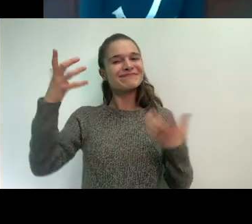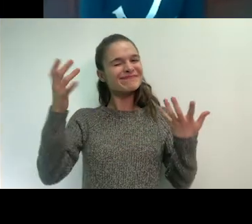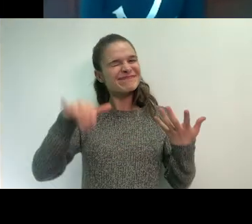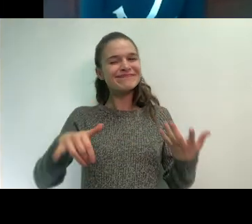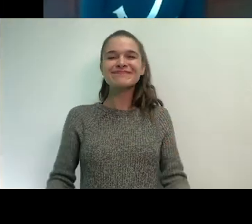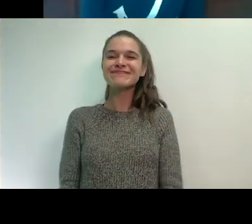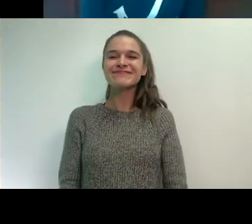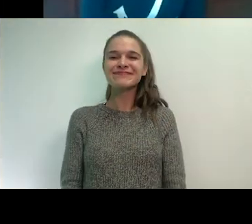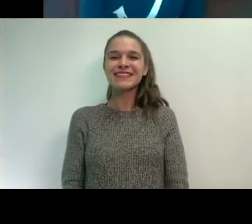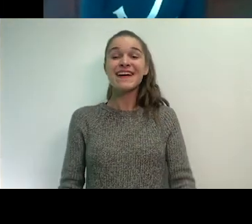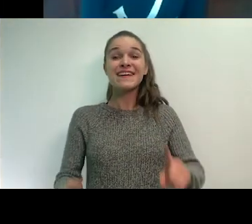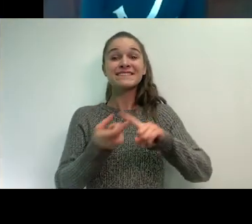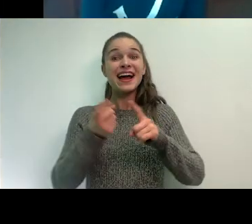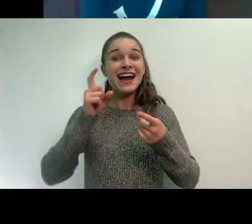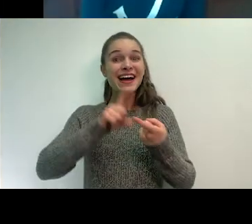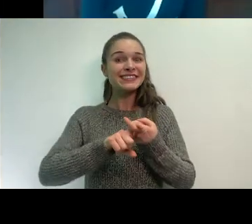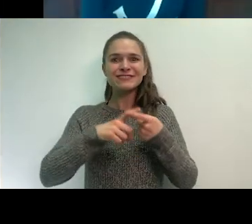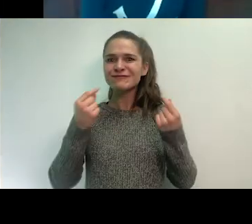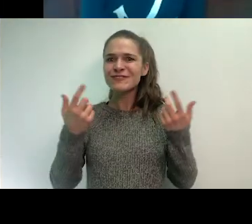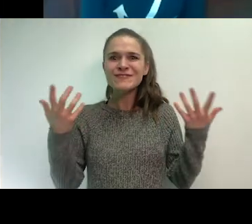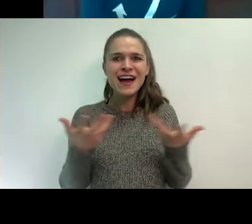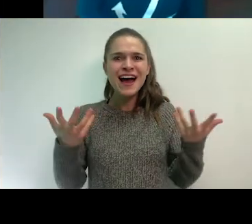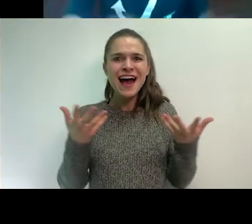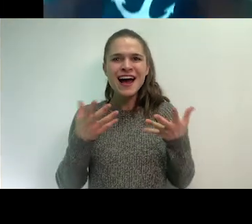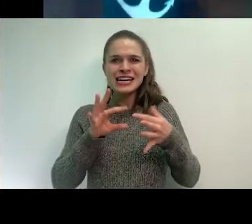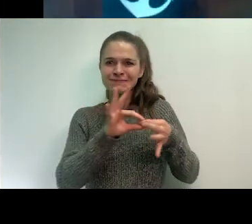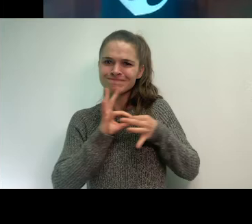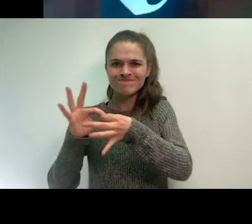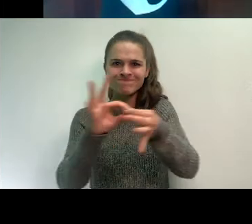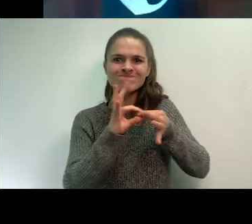Friends stick together for all of life. Up,